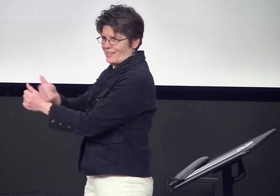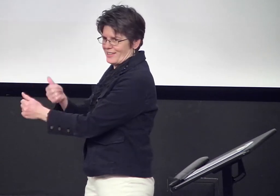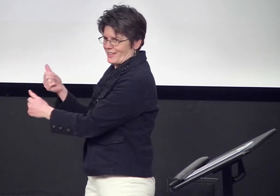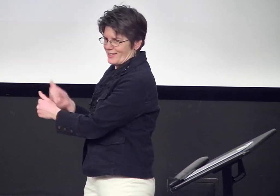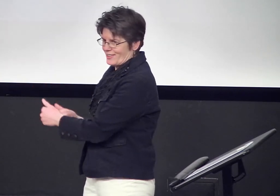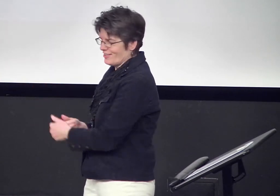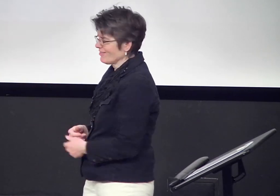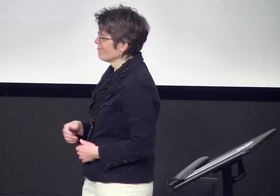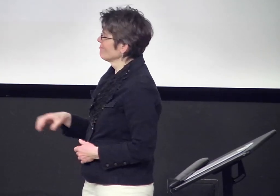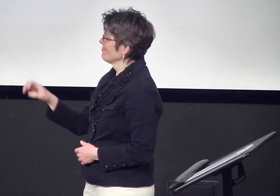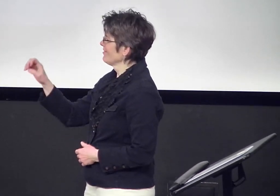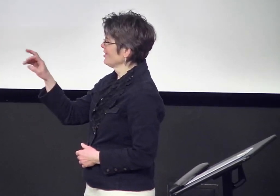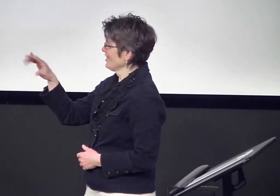Good afternoon. I have